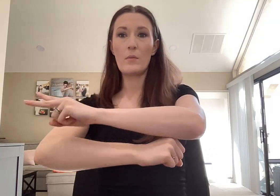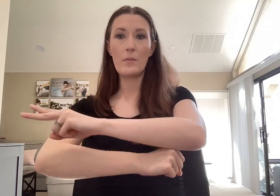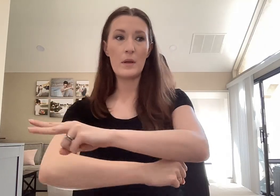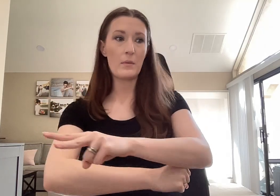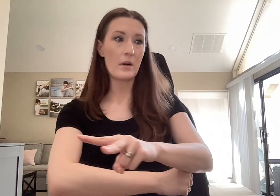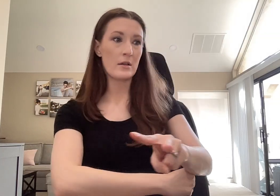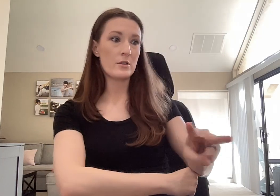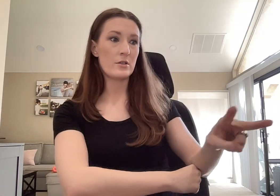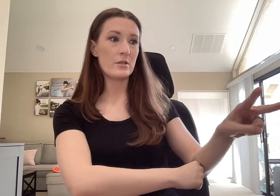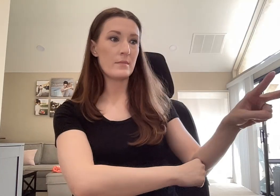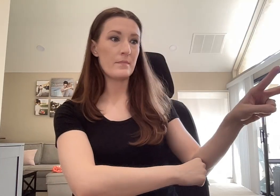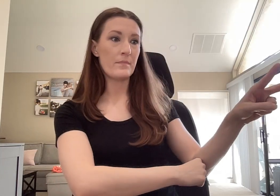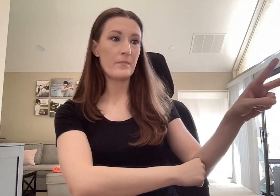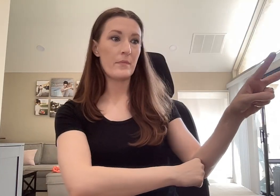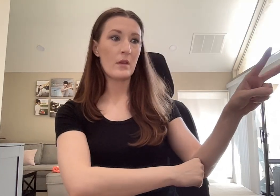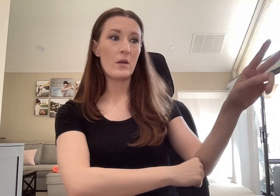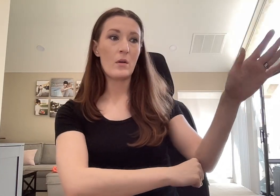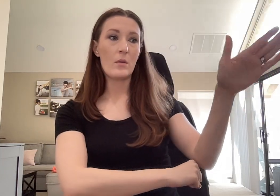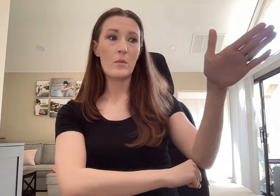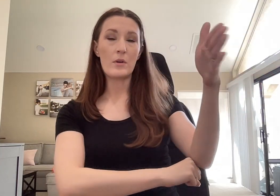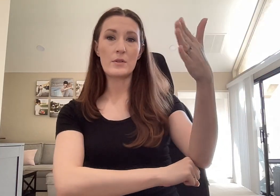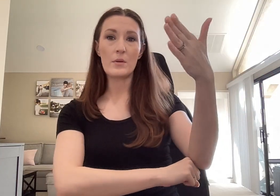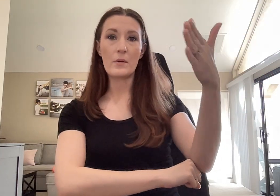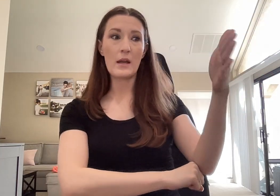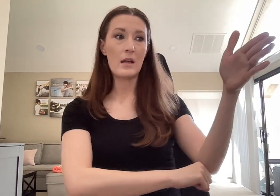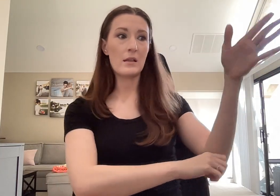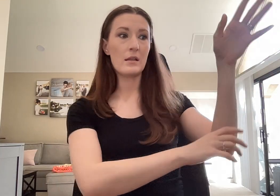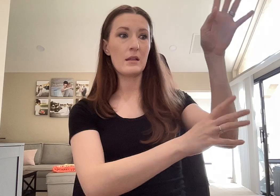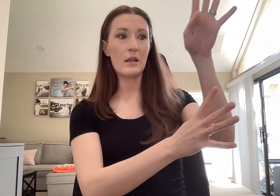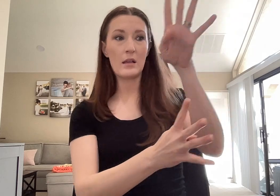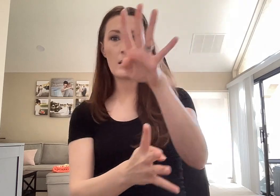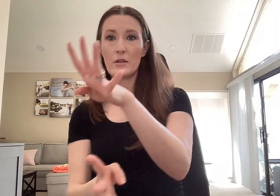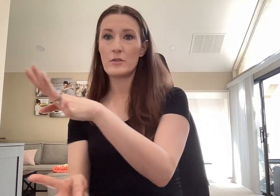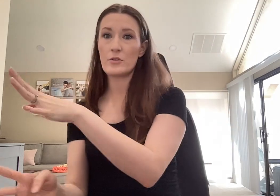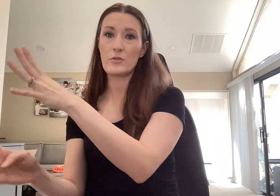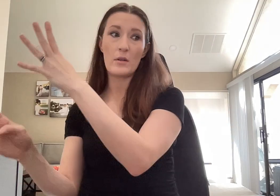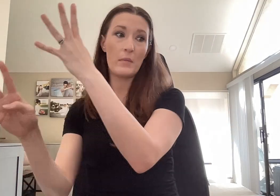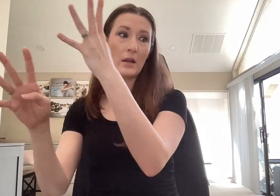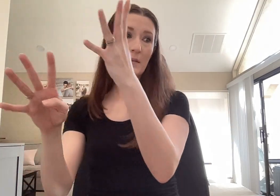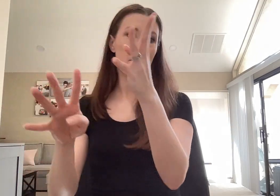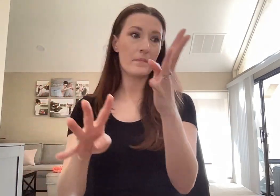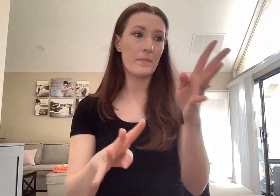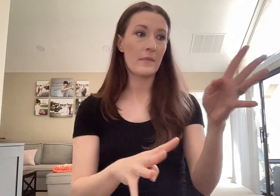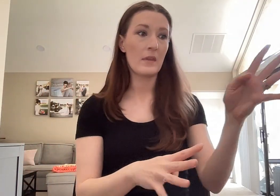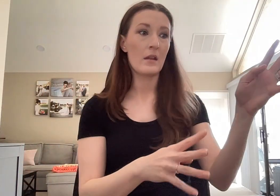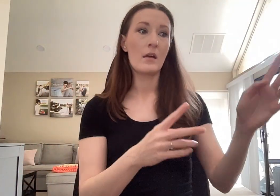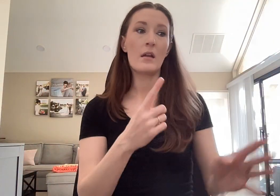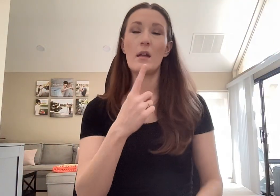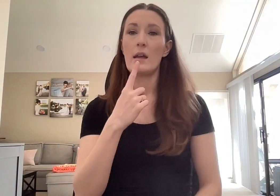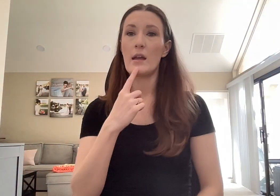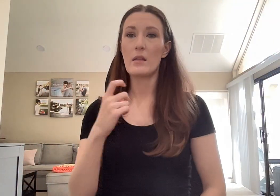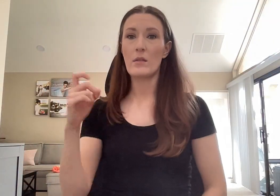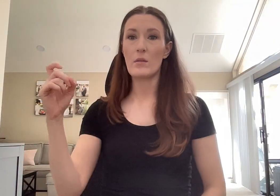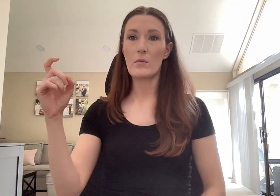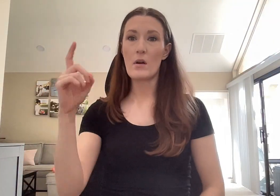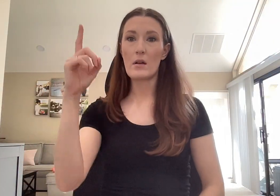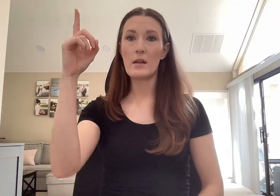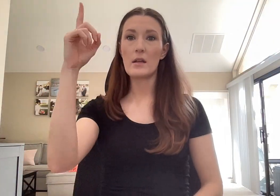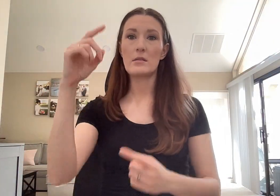we watched were so gallantly streaming, and the